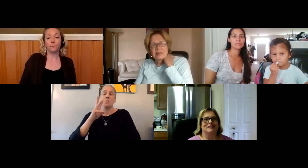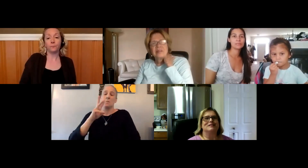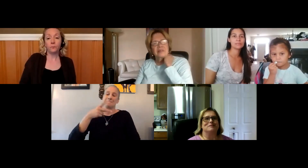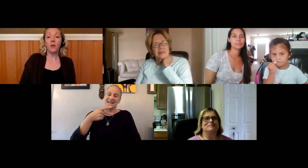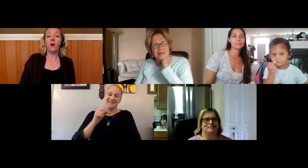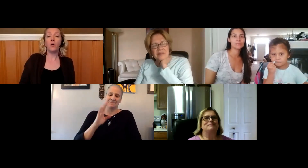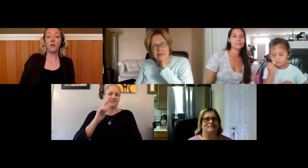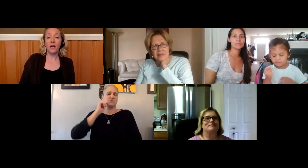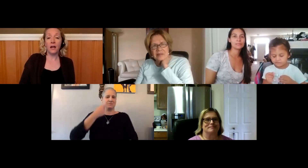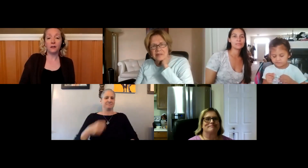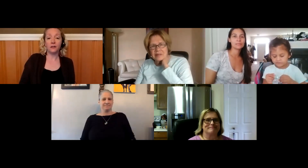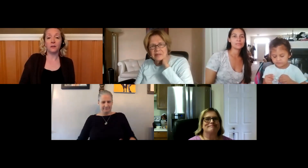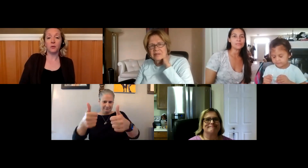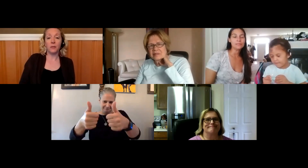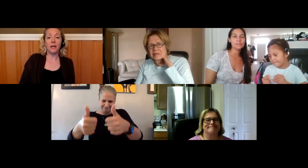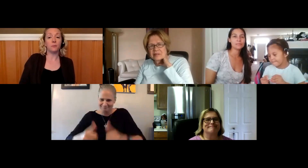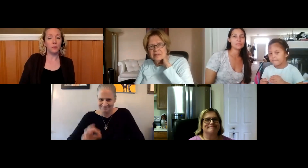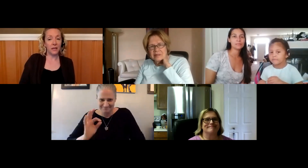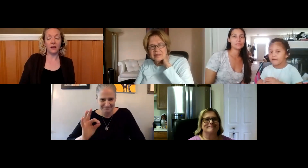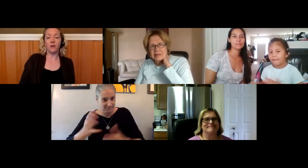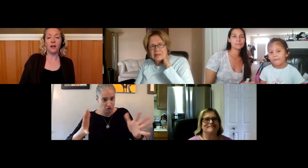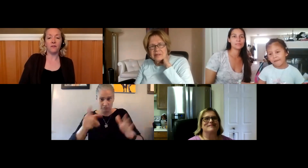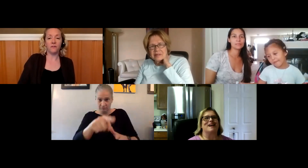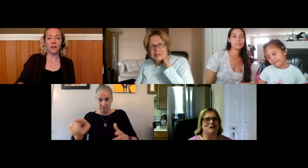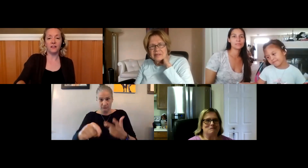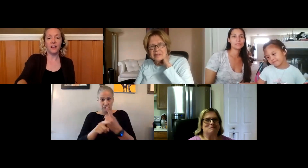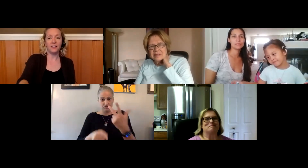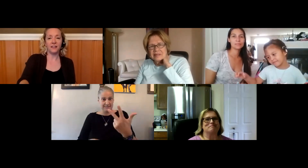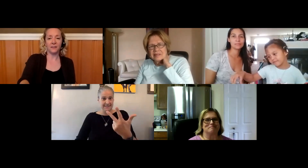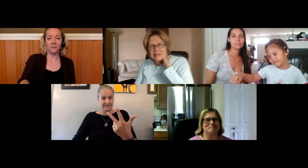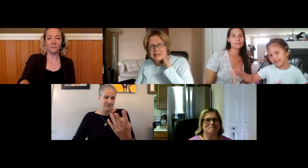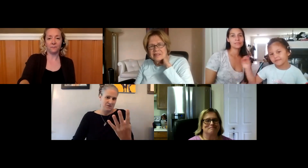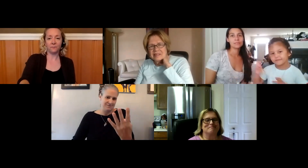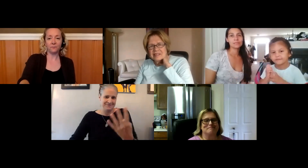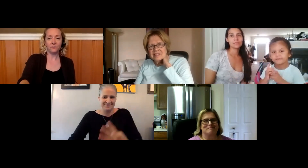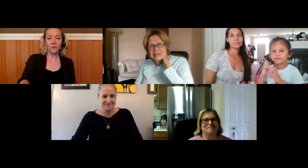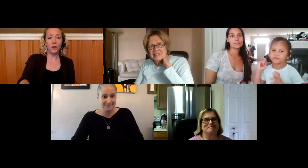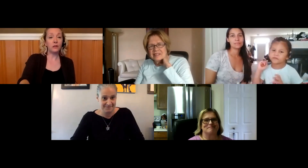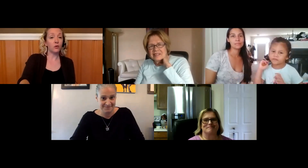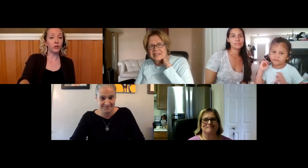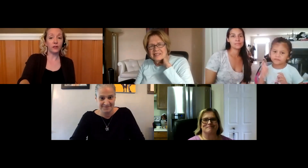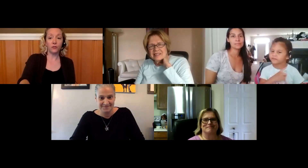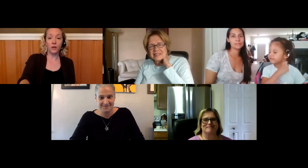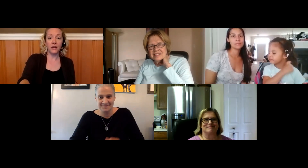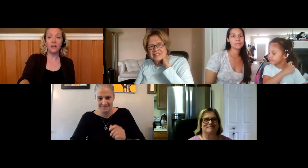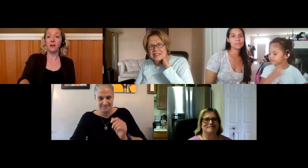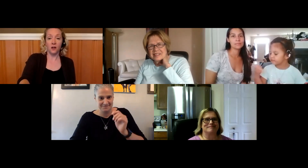Mm-hmm. Oh, okay. Excellent. WPSB. Okay. Yeah. Fantastic. Okay. So it looks like three